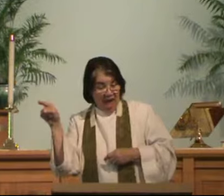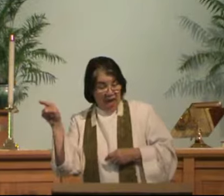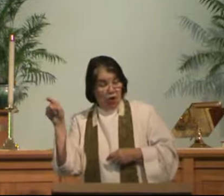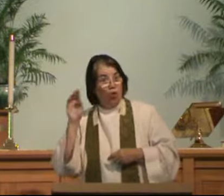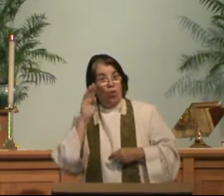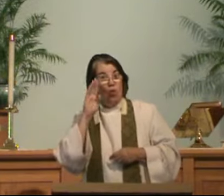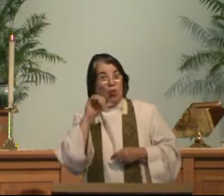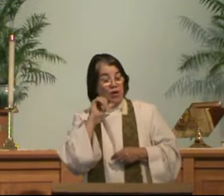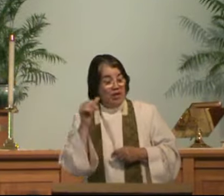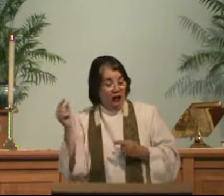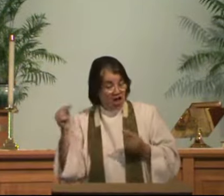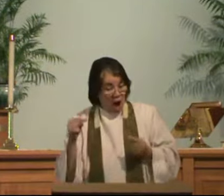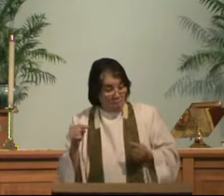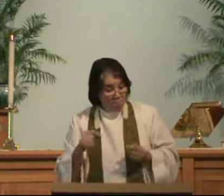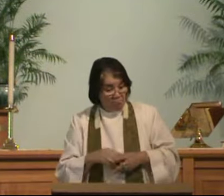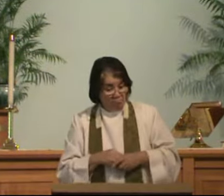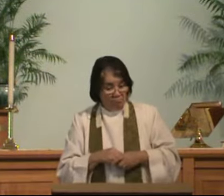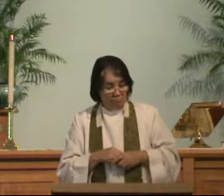they would not come.